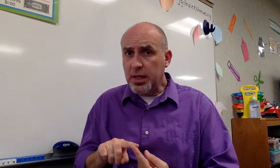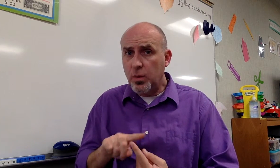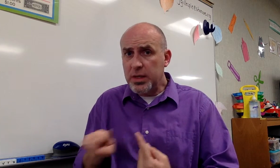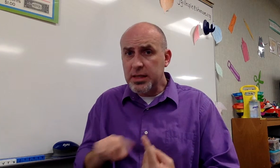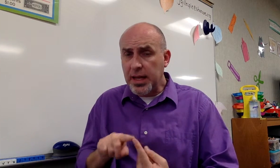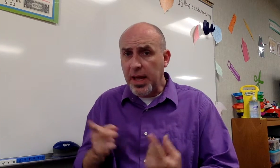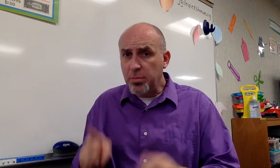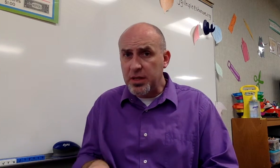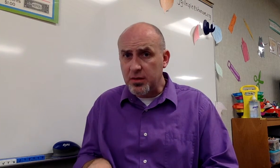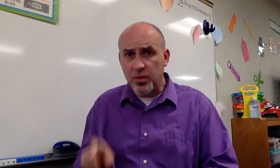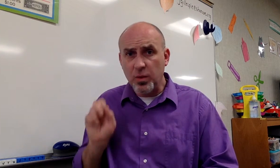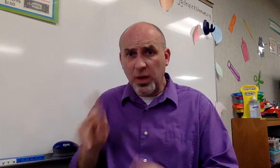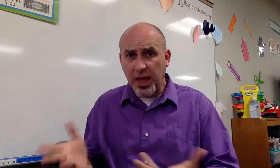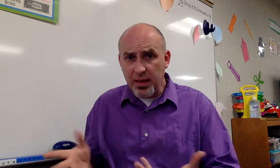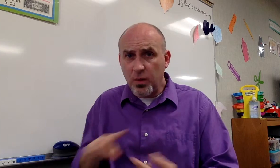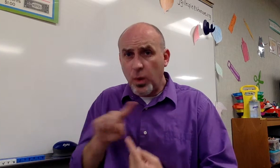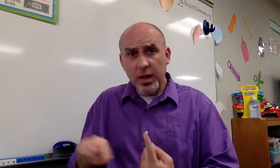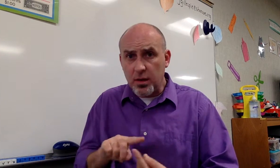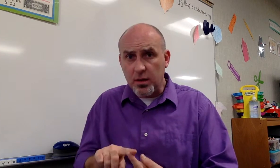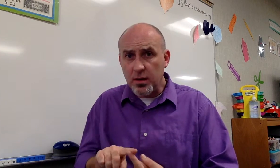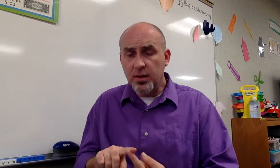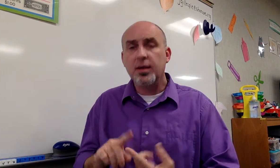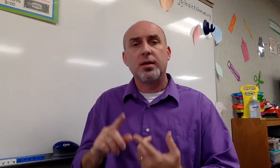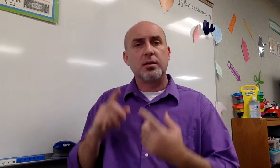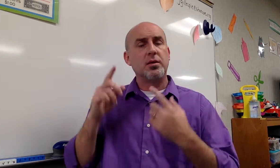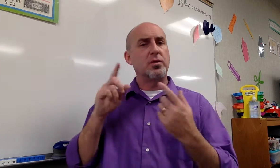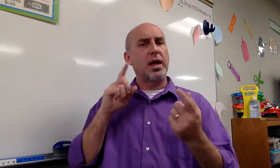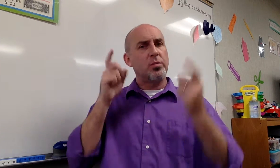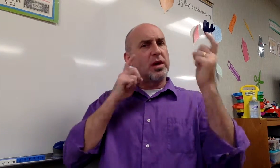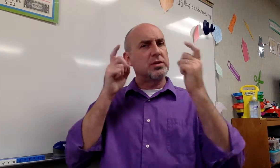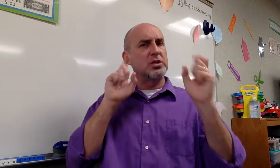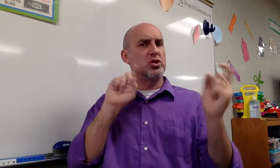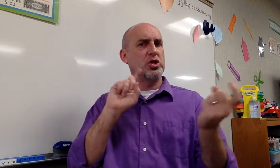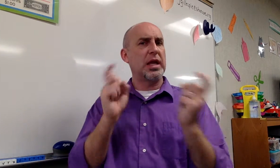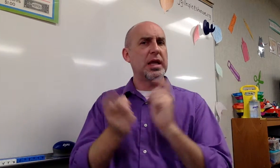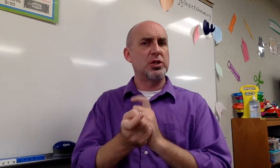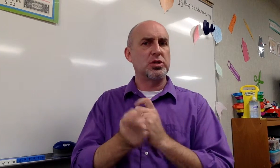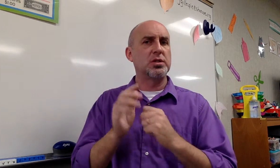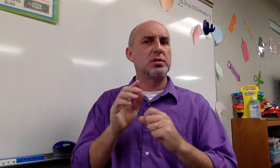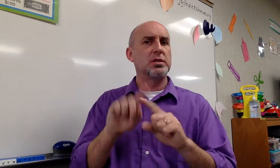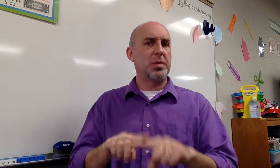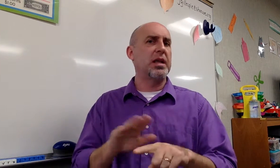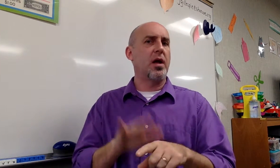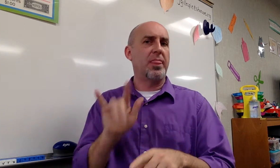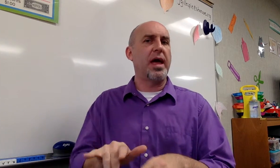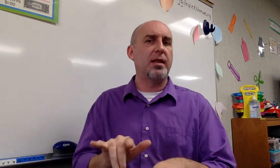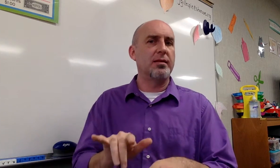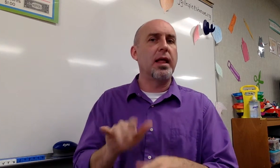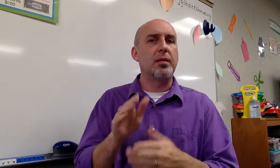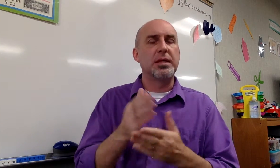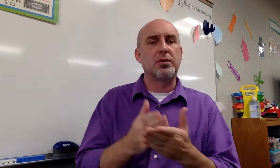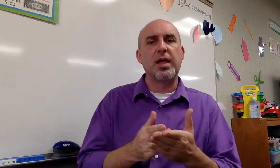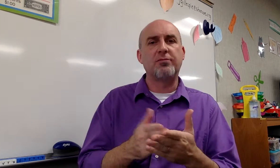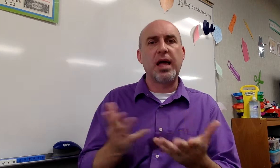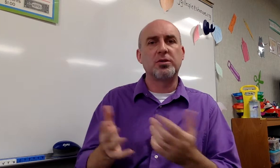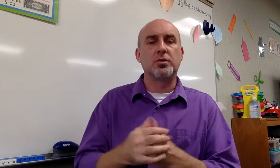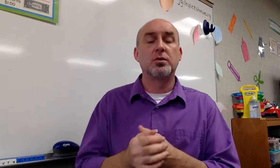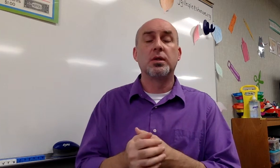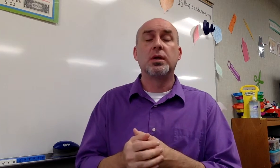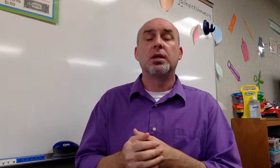when did it happen? Are you okay? When? The eyebrows can change depending on that element or that factor.